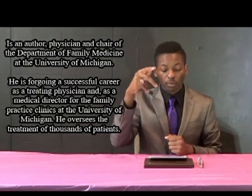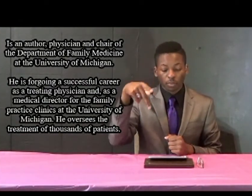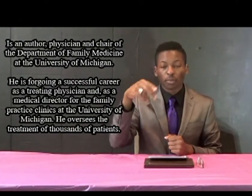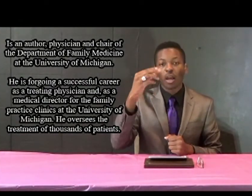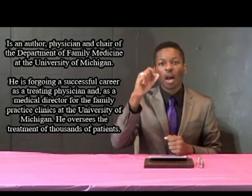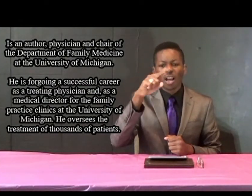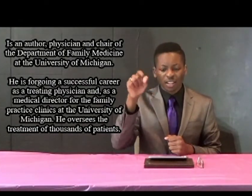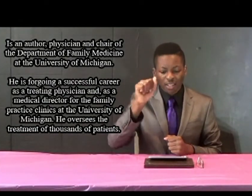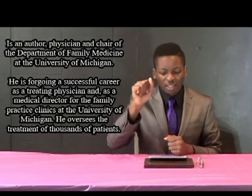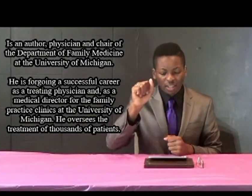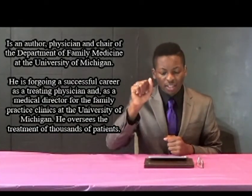Philip Zizov.